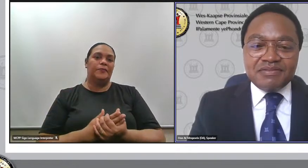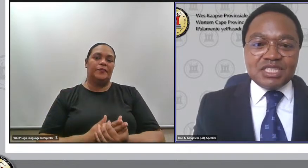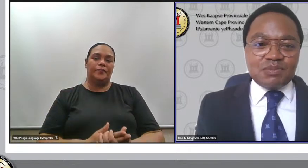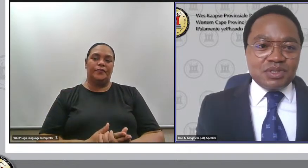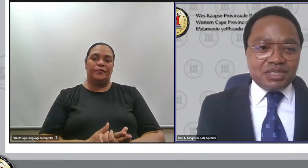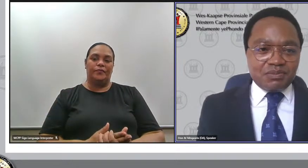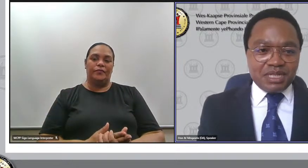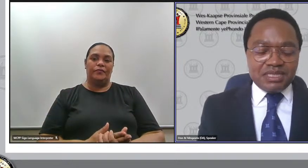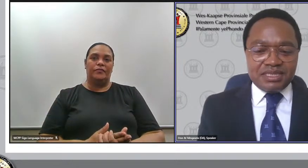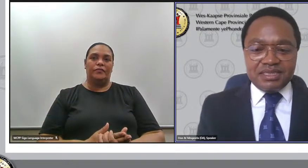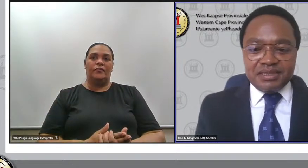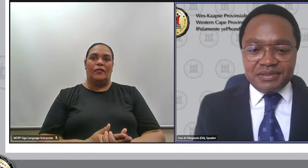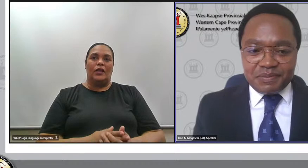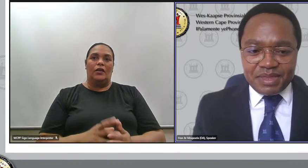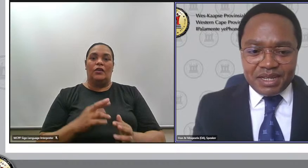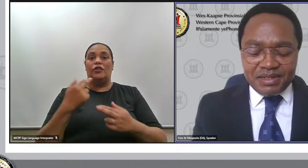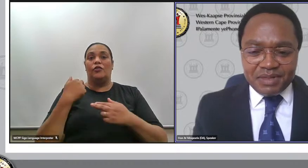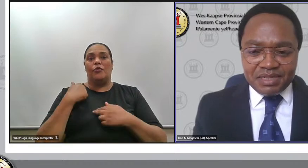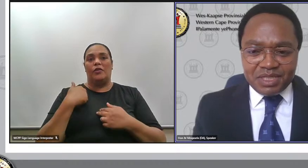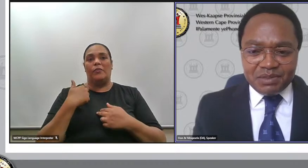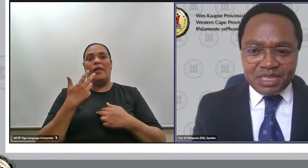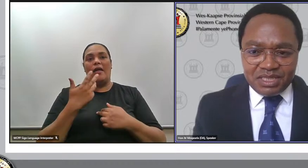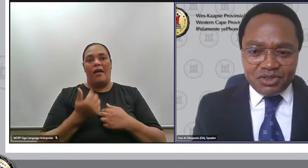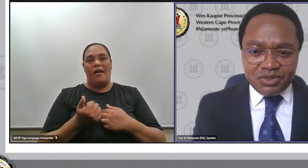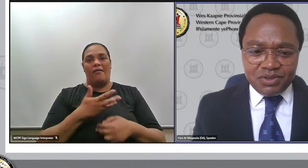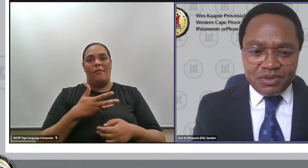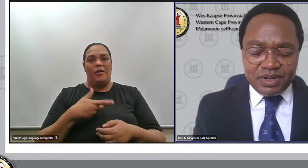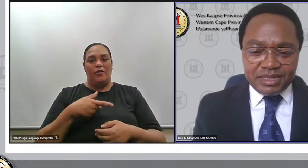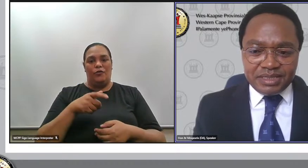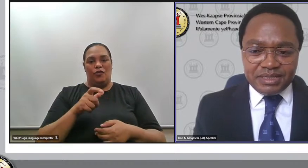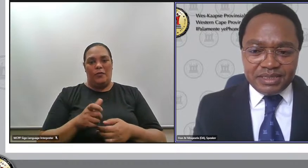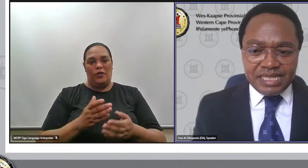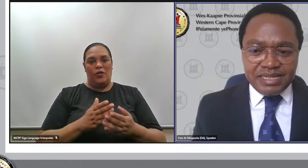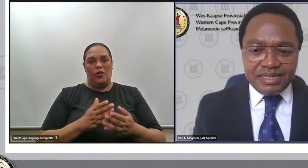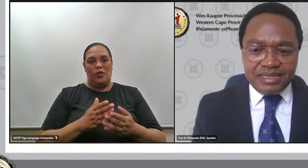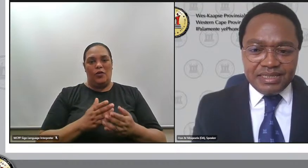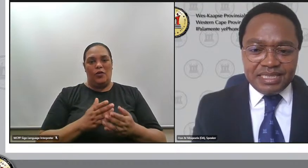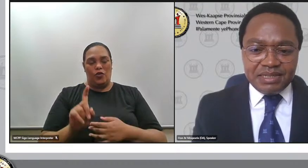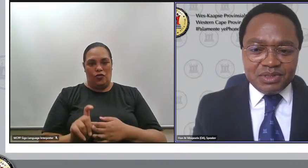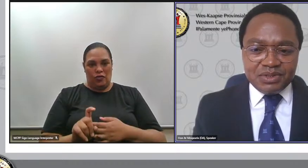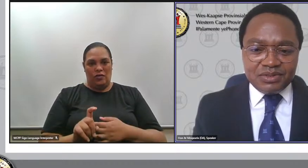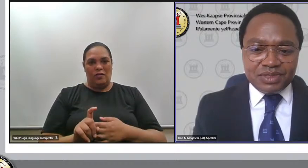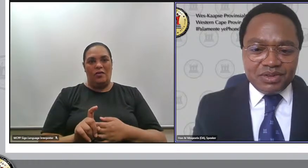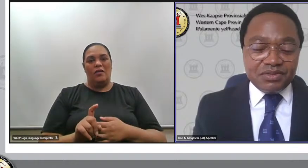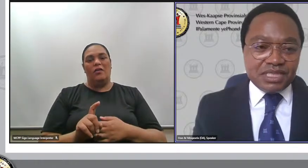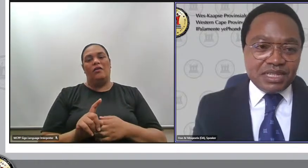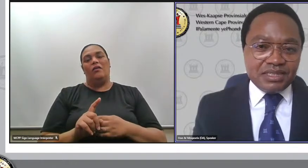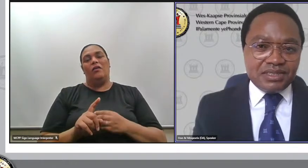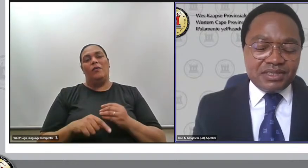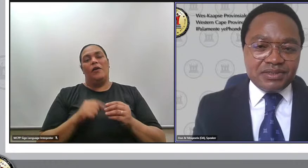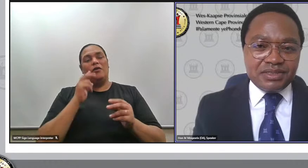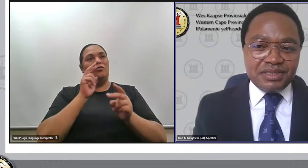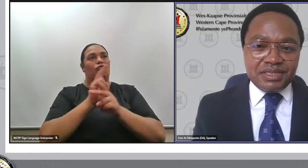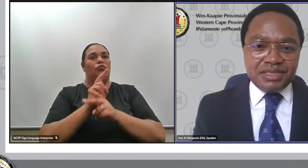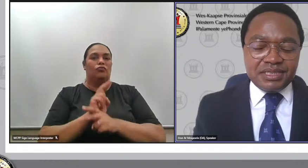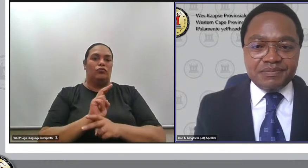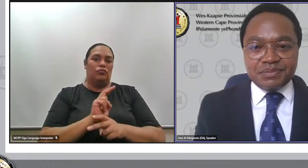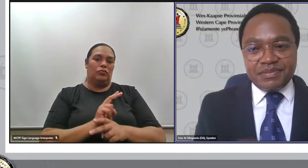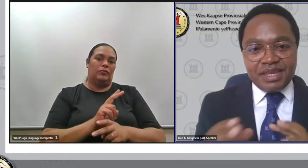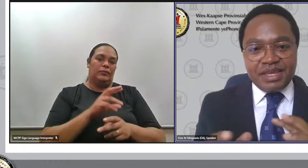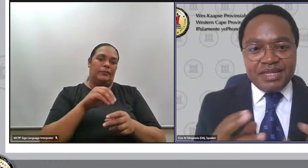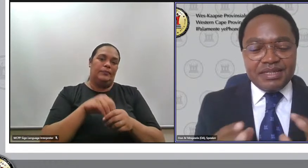We have a responsibility, Madam Chairperson, to your question in terms of oversight